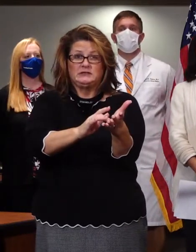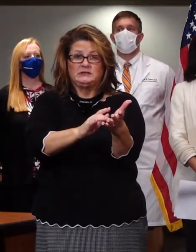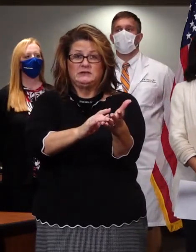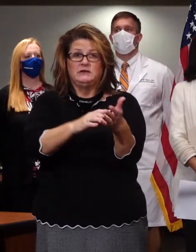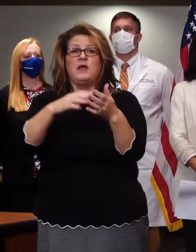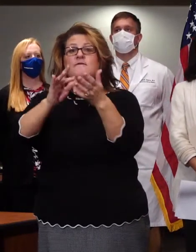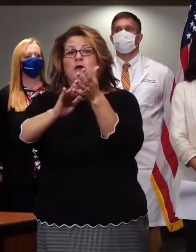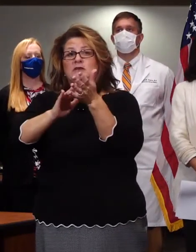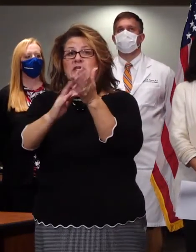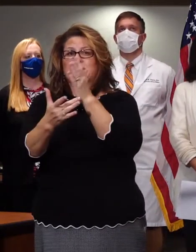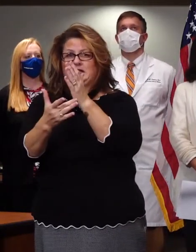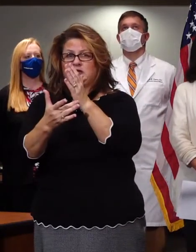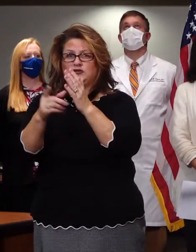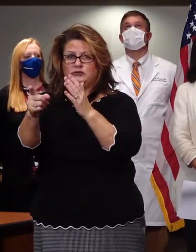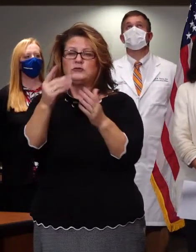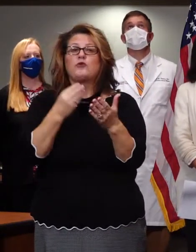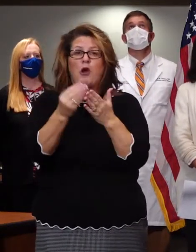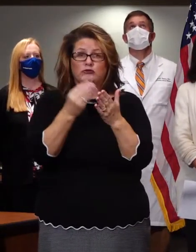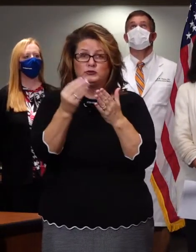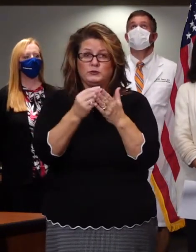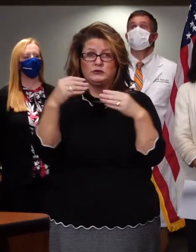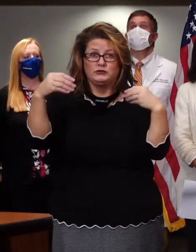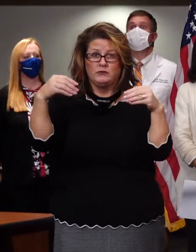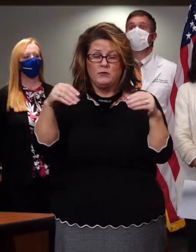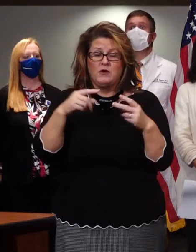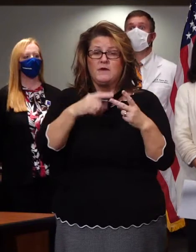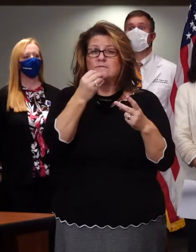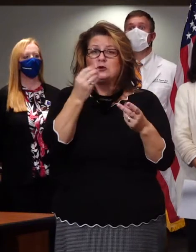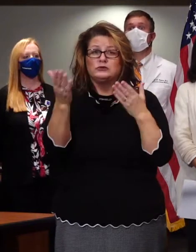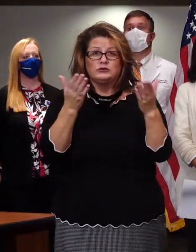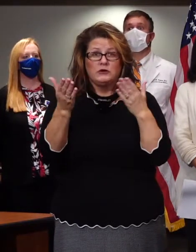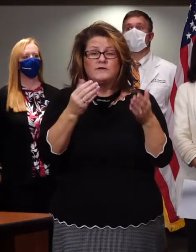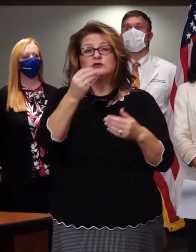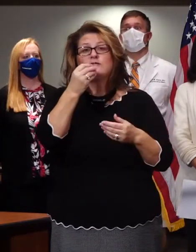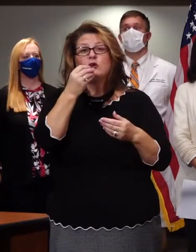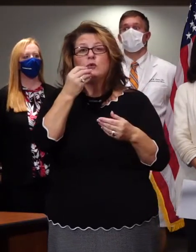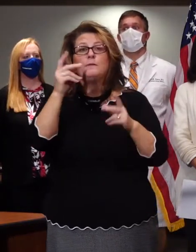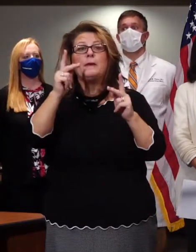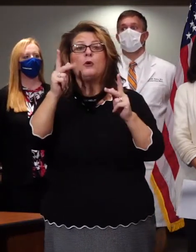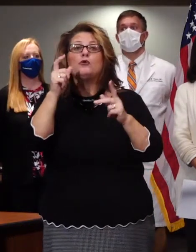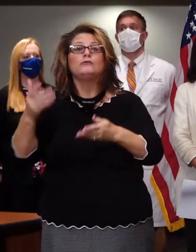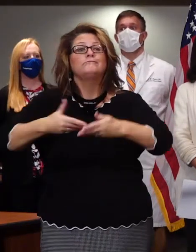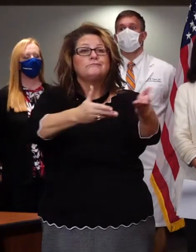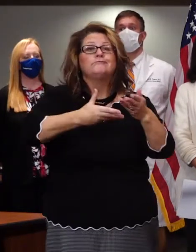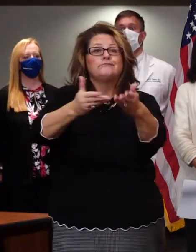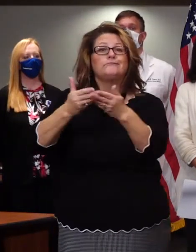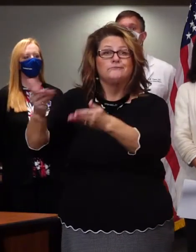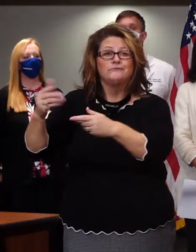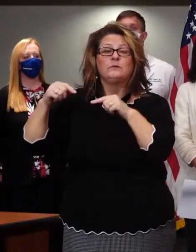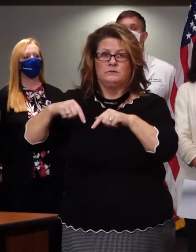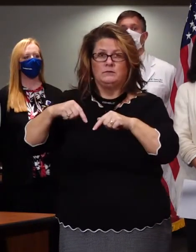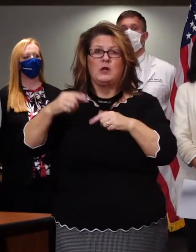pharmacy technicians, grocery store, food service and food delivery workers, service